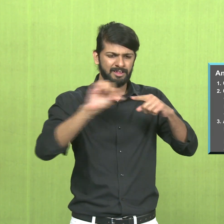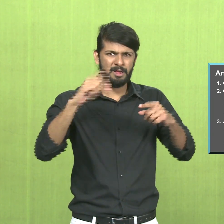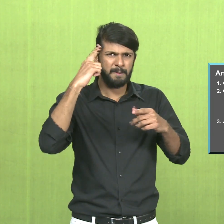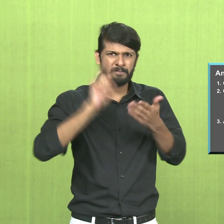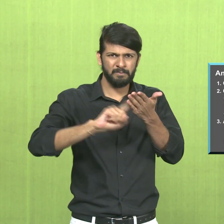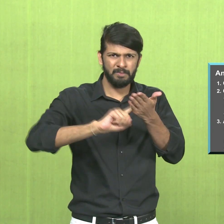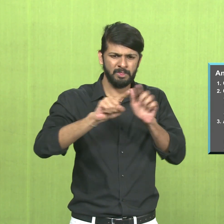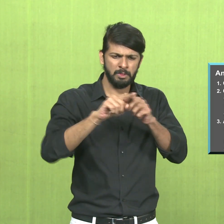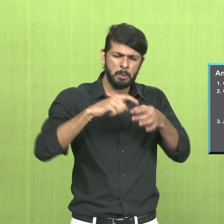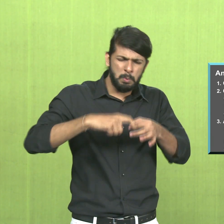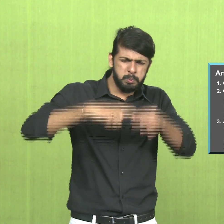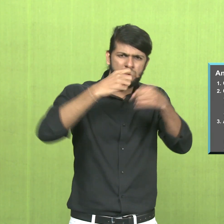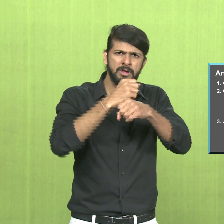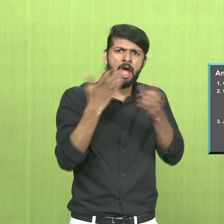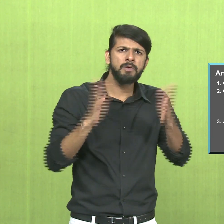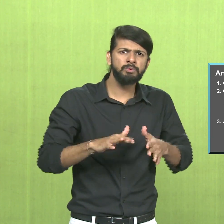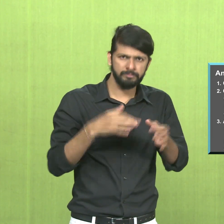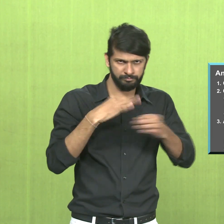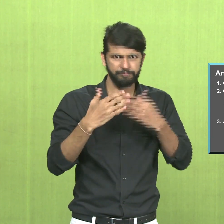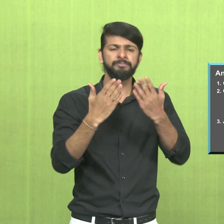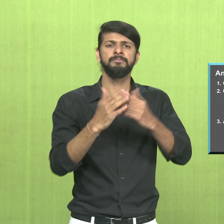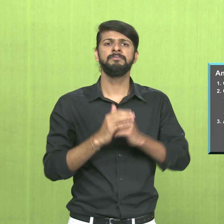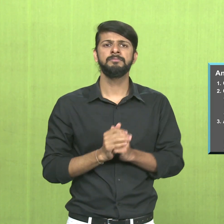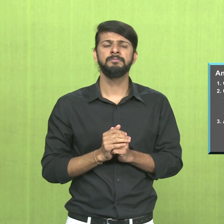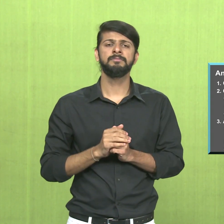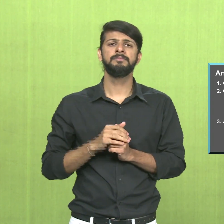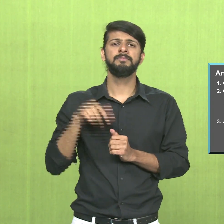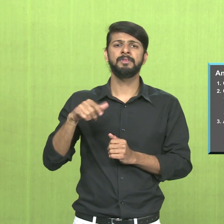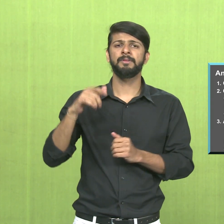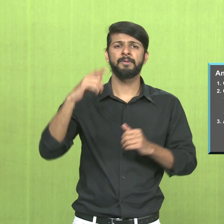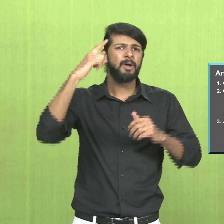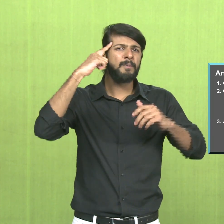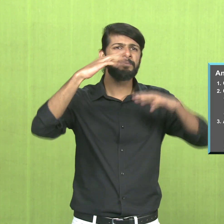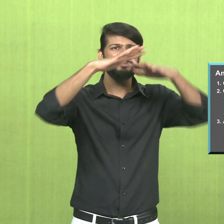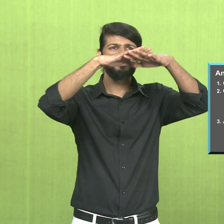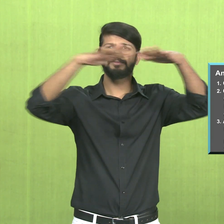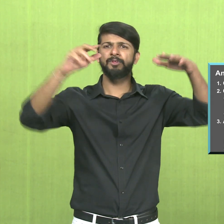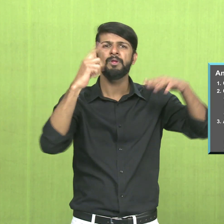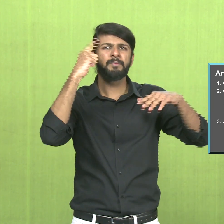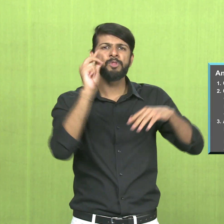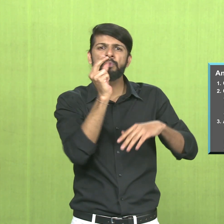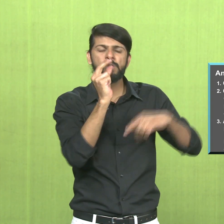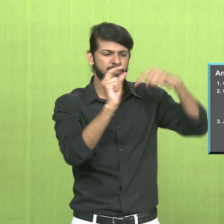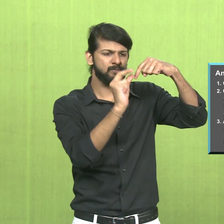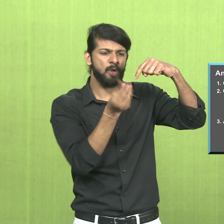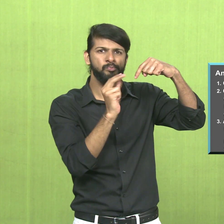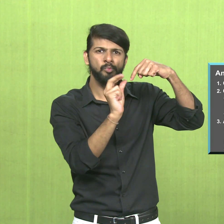Answers. Answer number 1, high quality charcoal sticks are made using